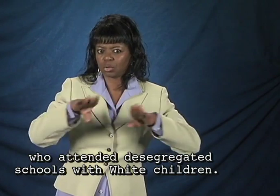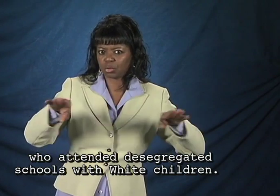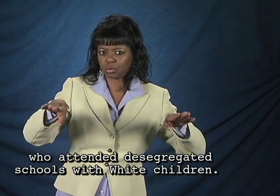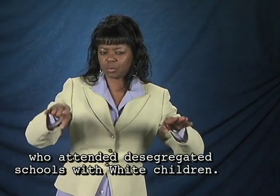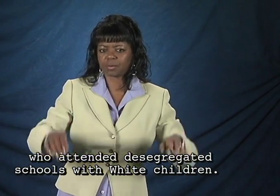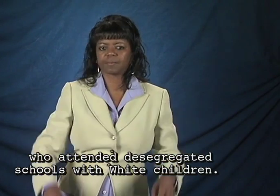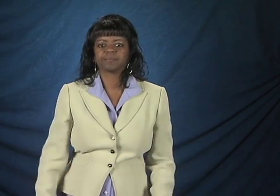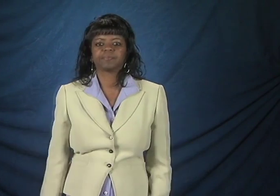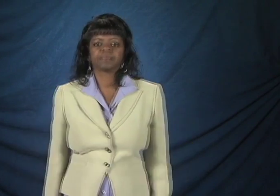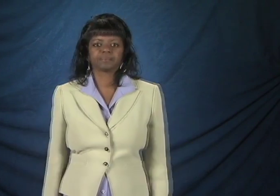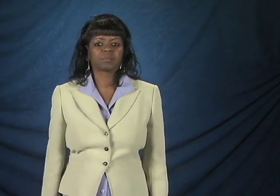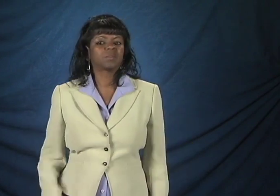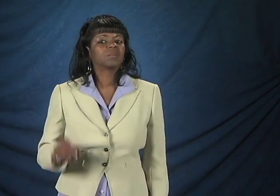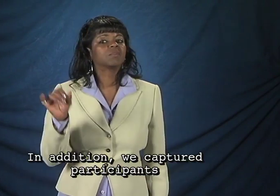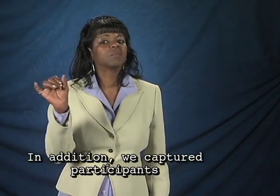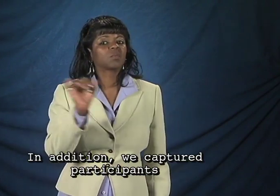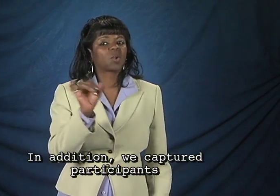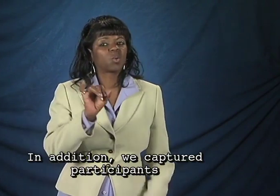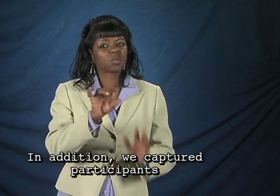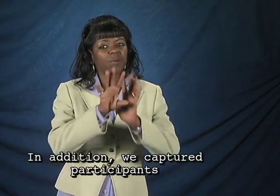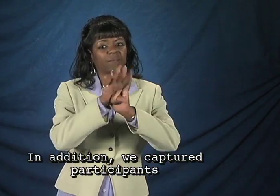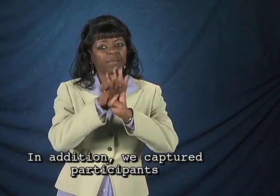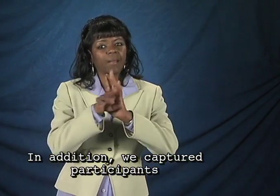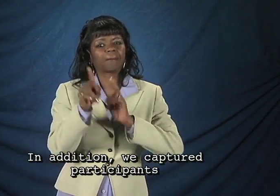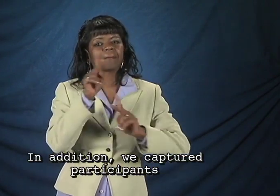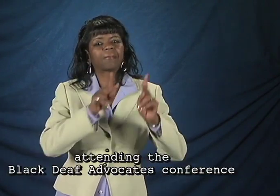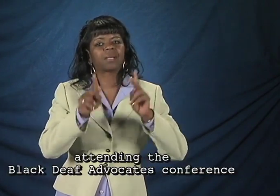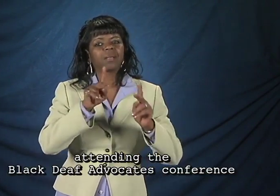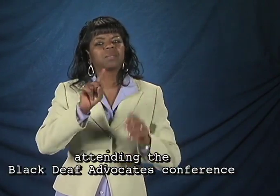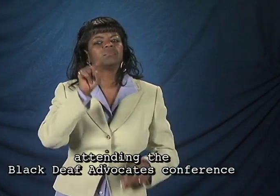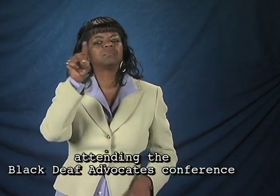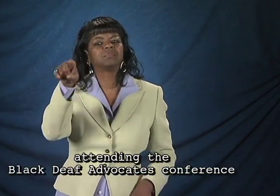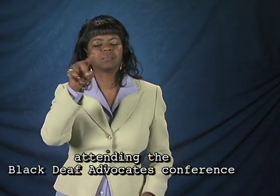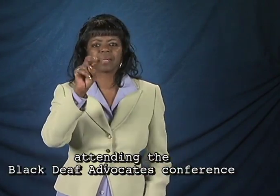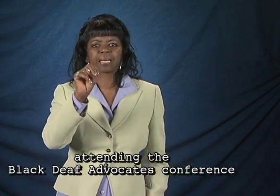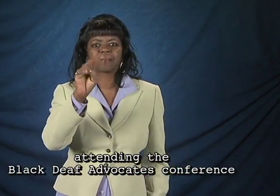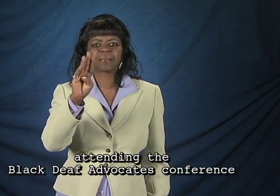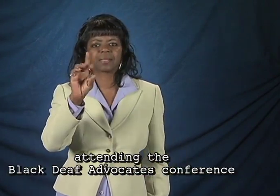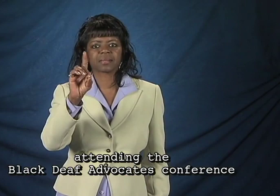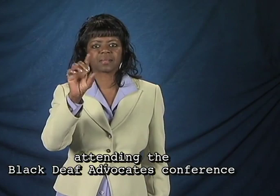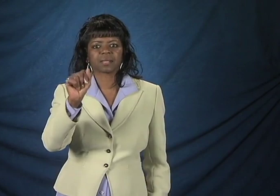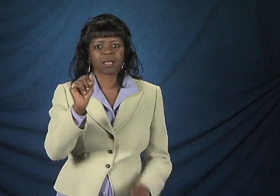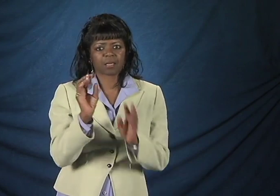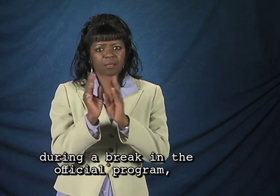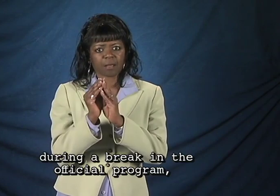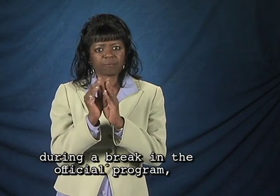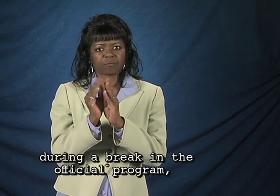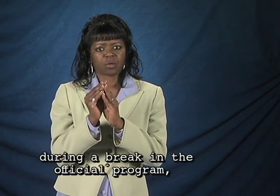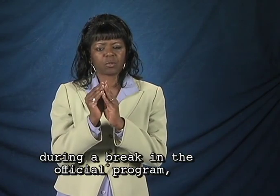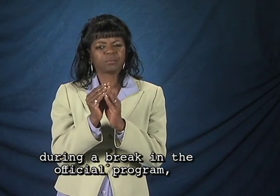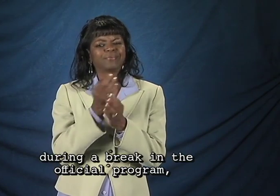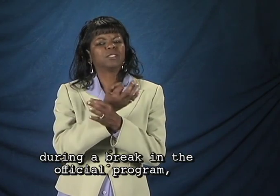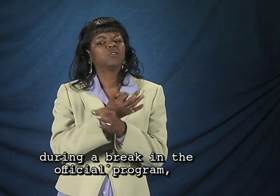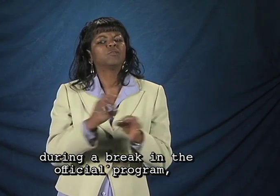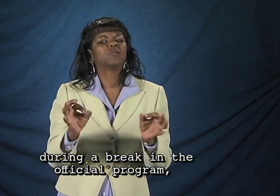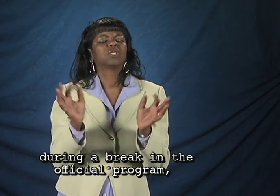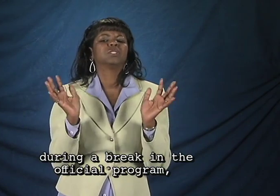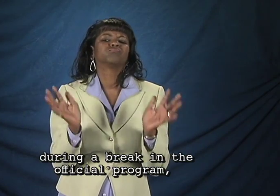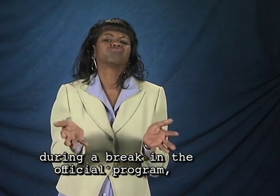children. In addition, we captured participants attending the Black Deaf Advocates Conference during a break in the official